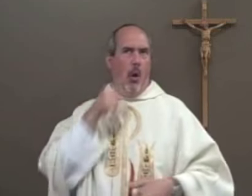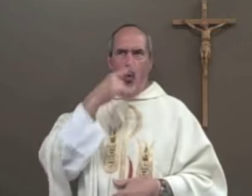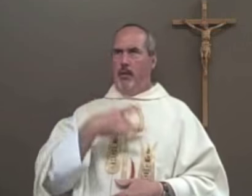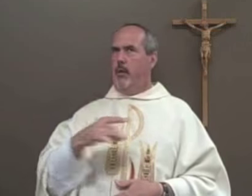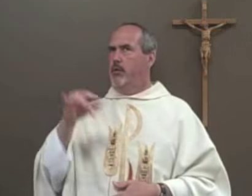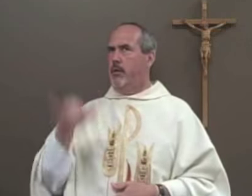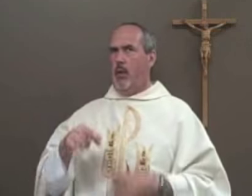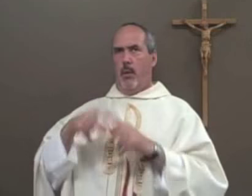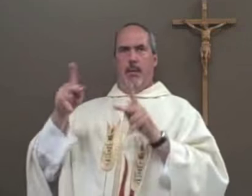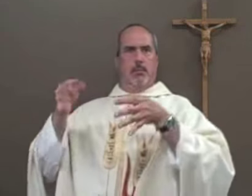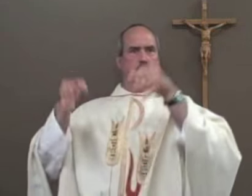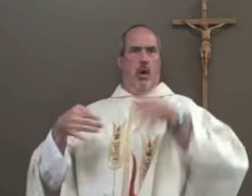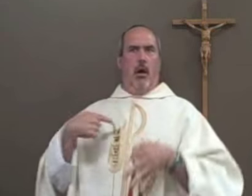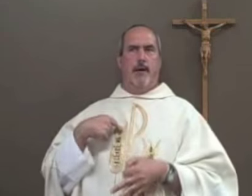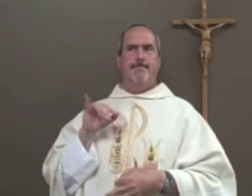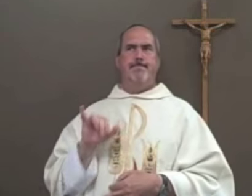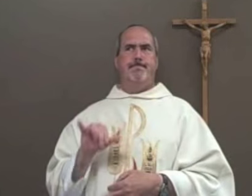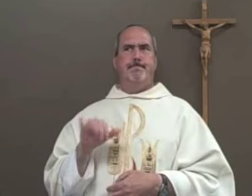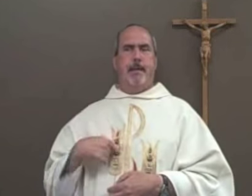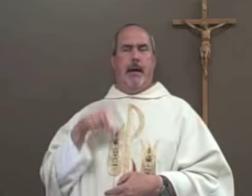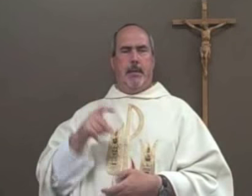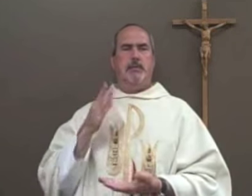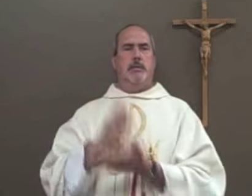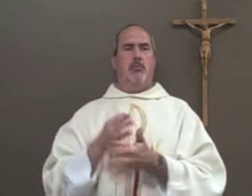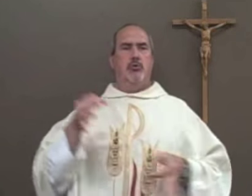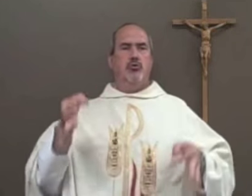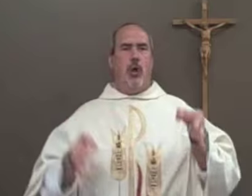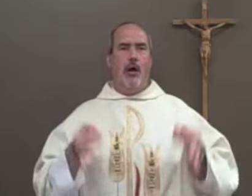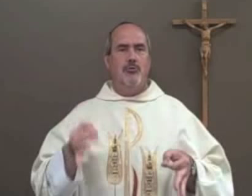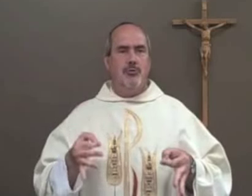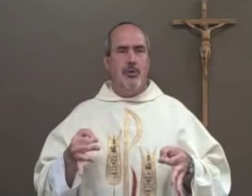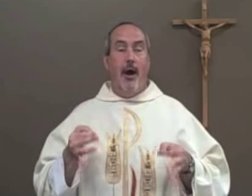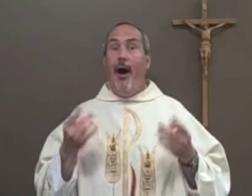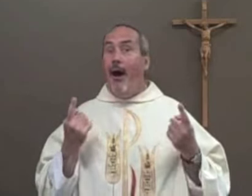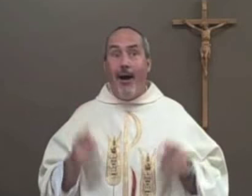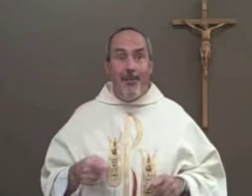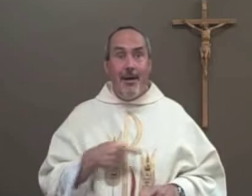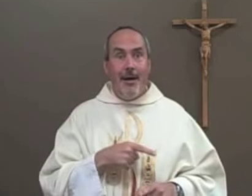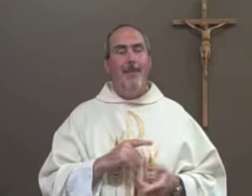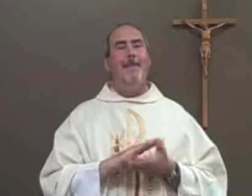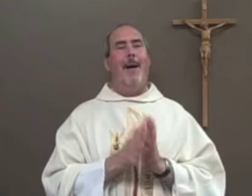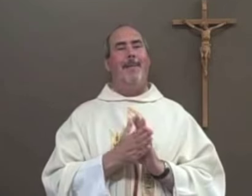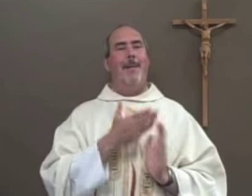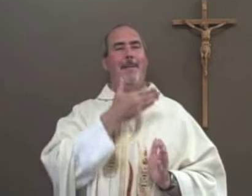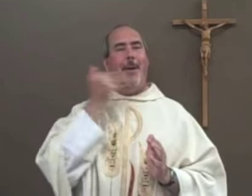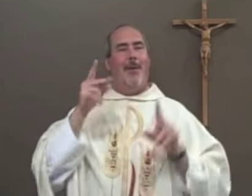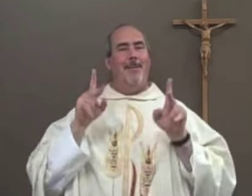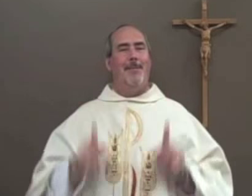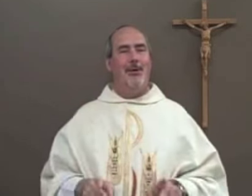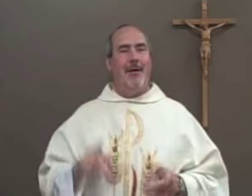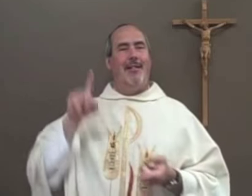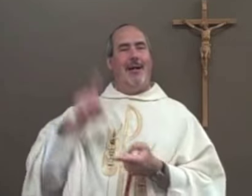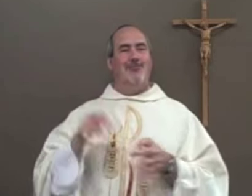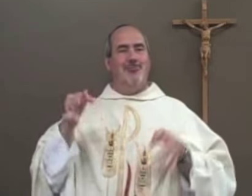and where they are being judged. And they may realize that they don't like it. And what happens is that they stop